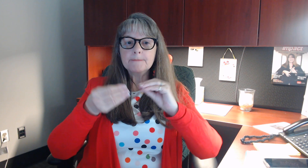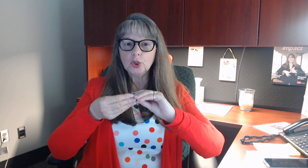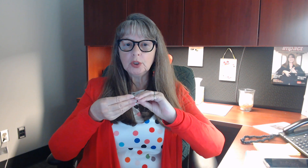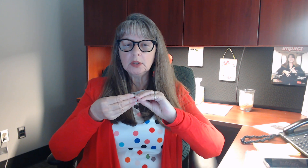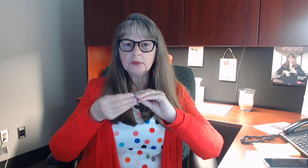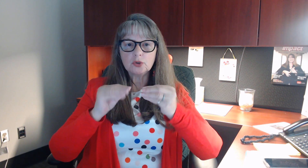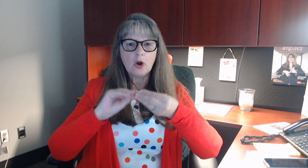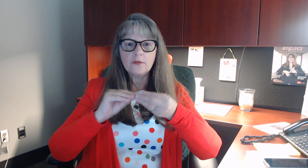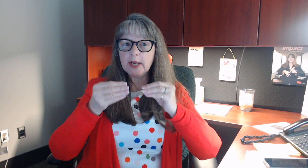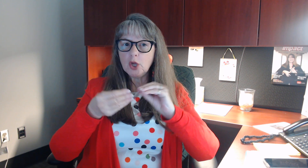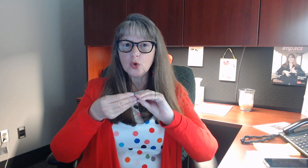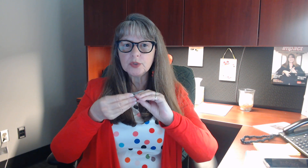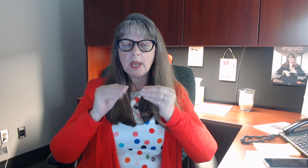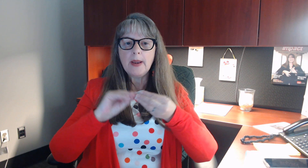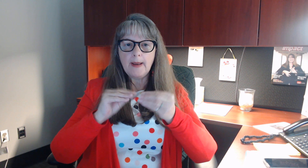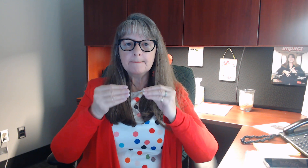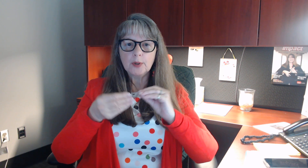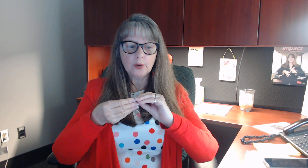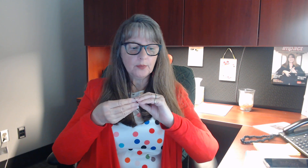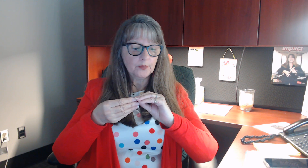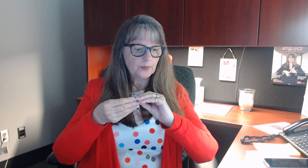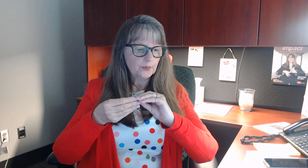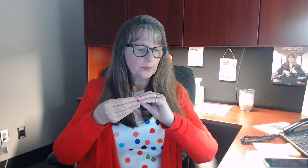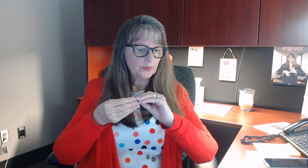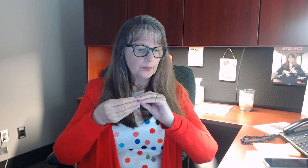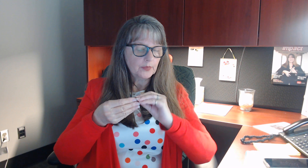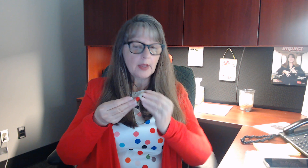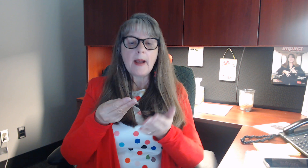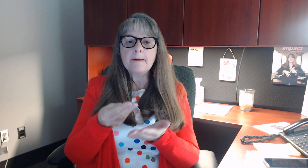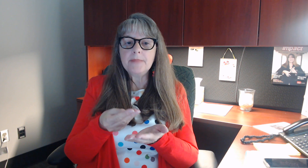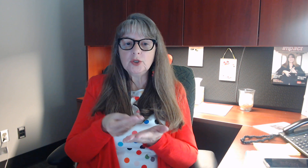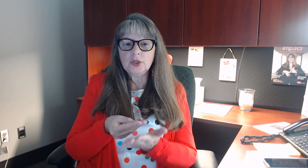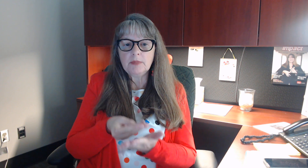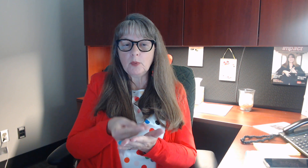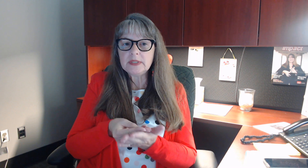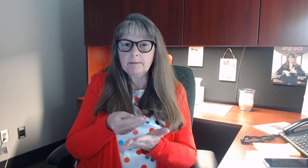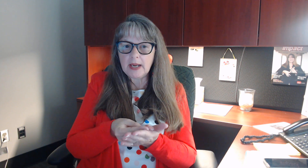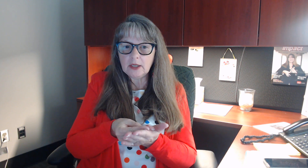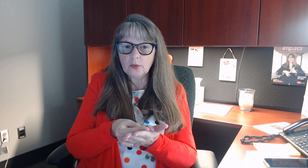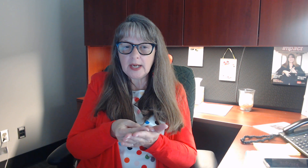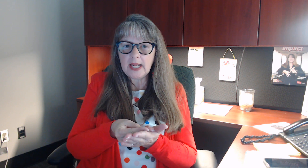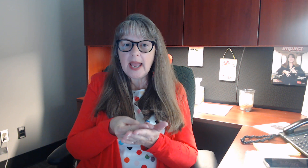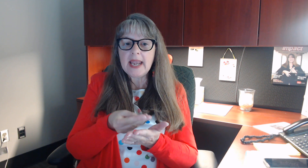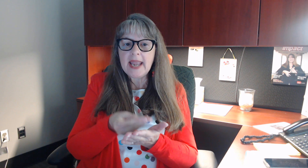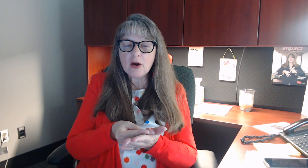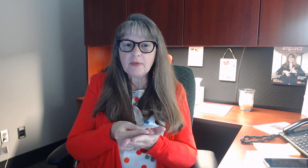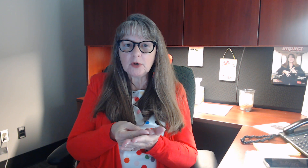Number, these are all flattened O's, number. A budget, remember we did money already, and now if I'm going to do it